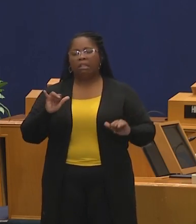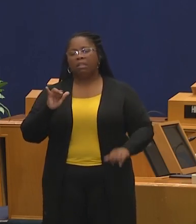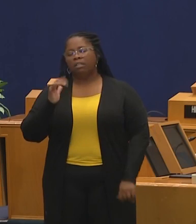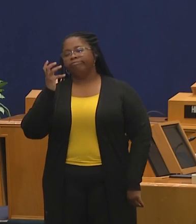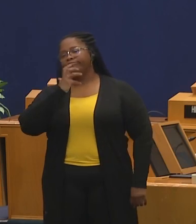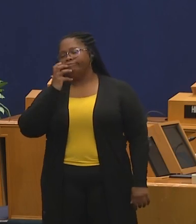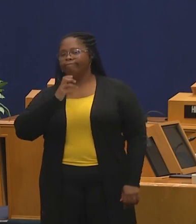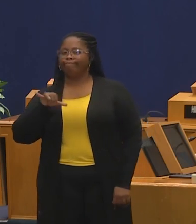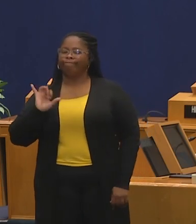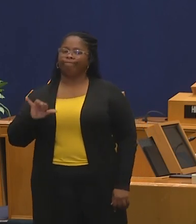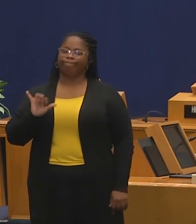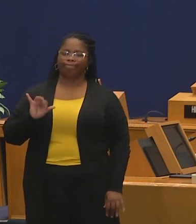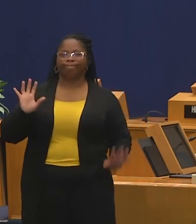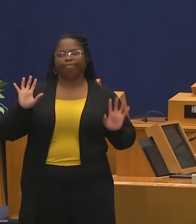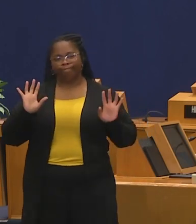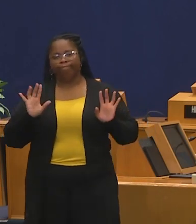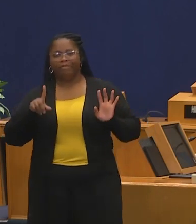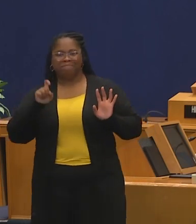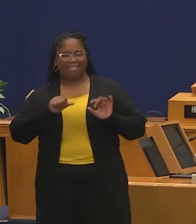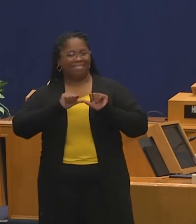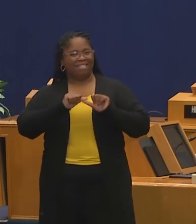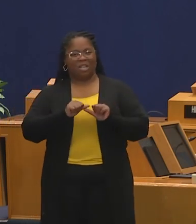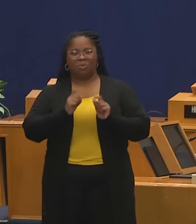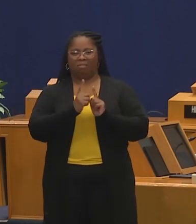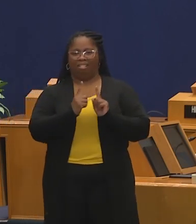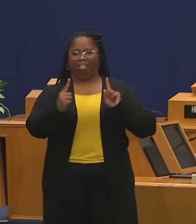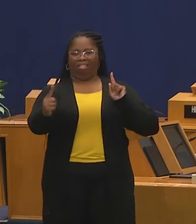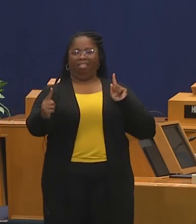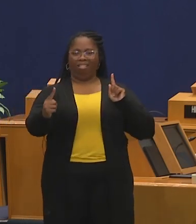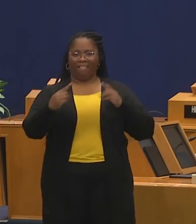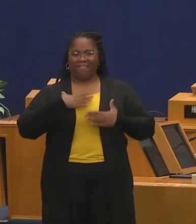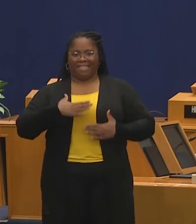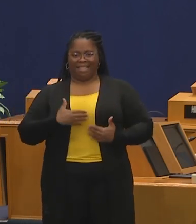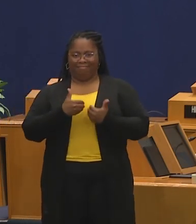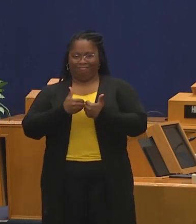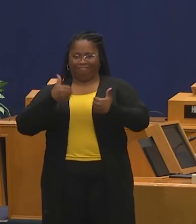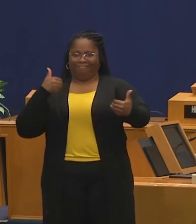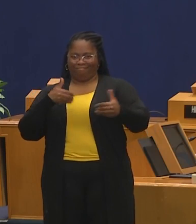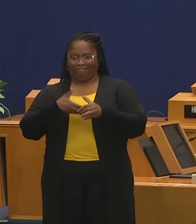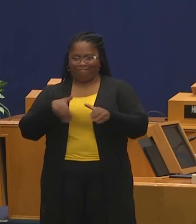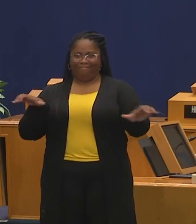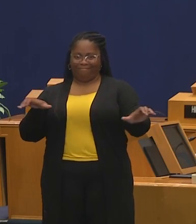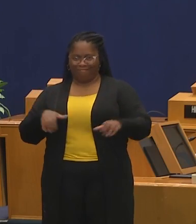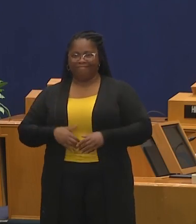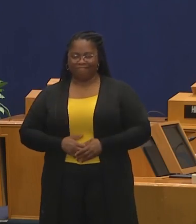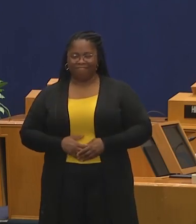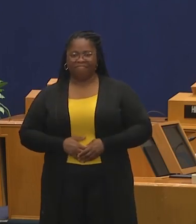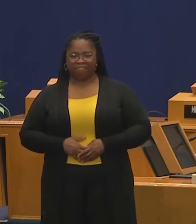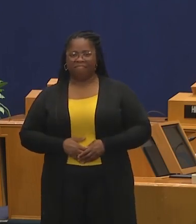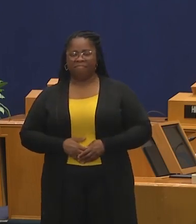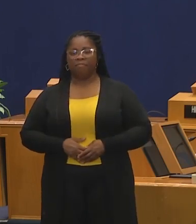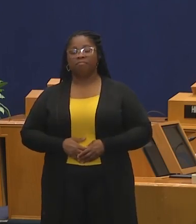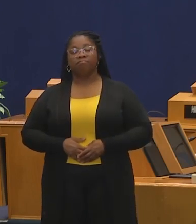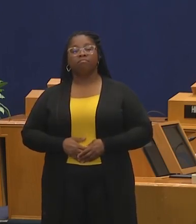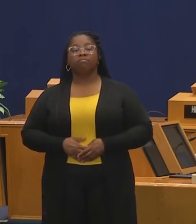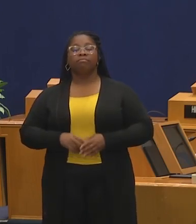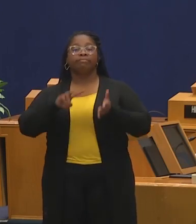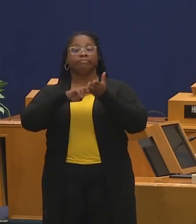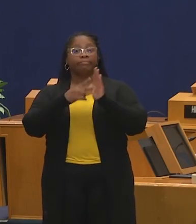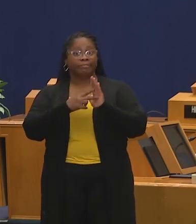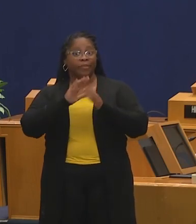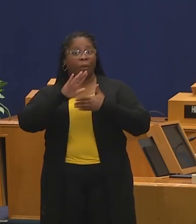to keep ourselves physically apart from each other during the next few weeks. So as a reminder, all indoor